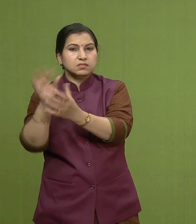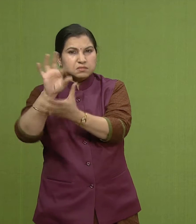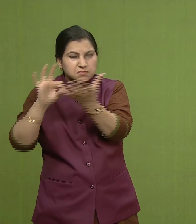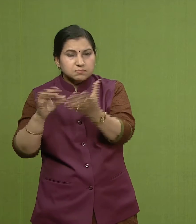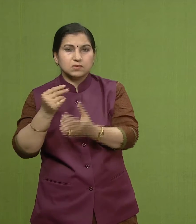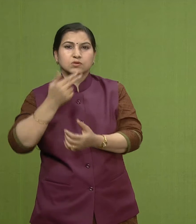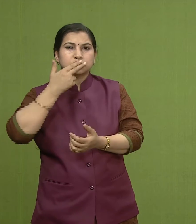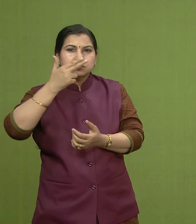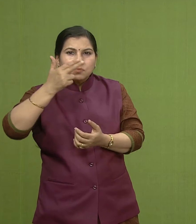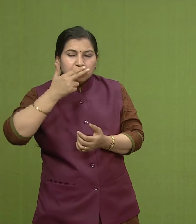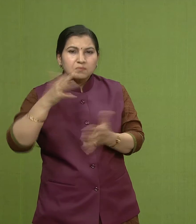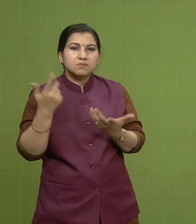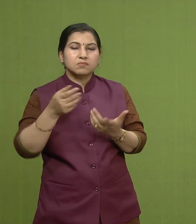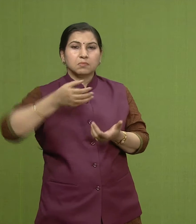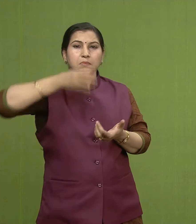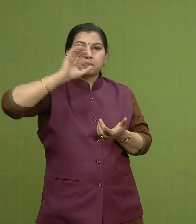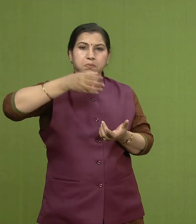smoking, drinking.